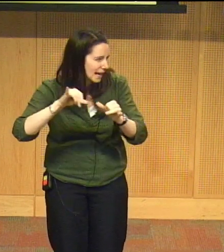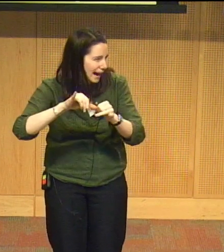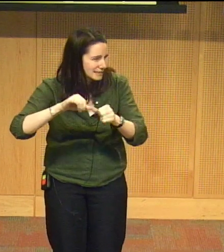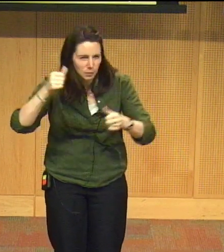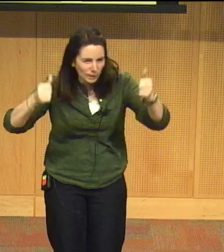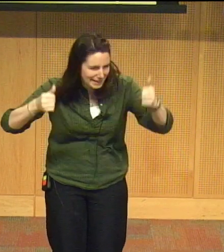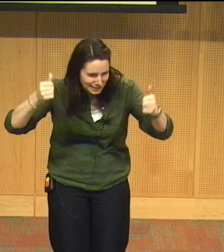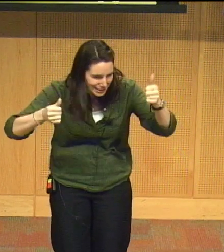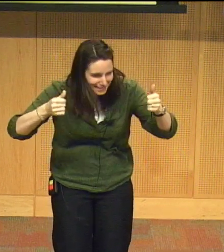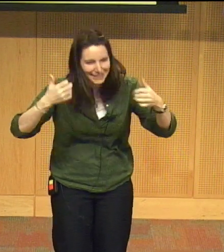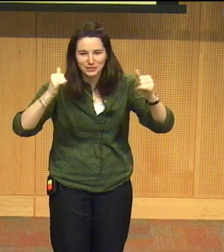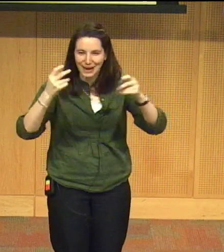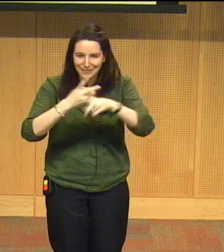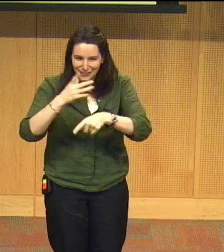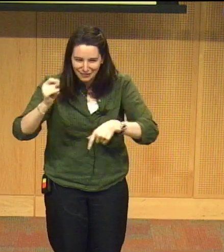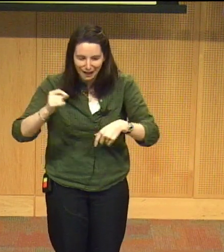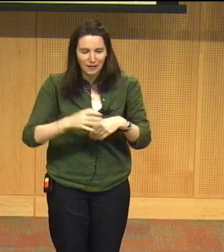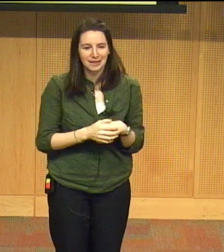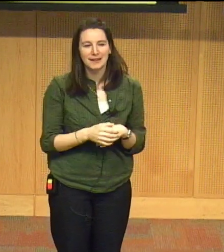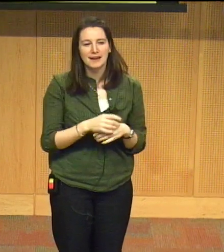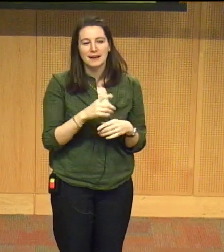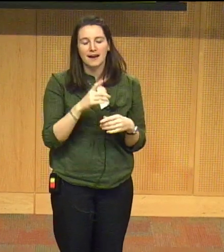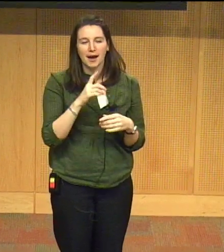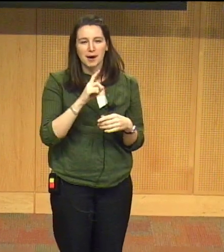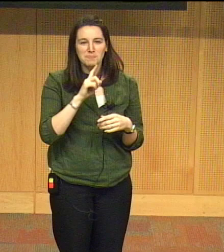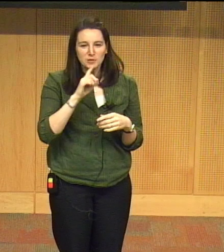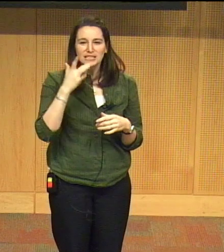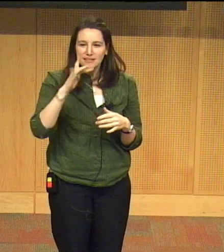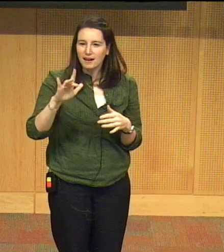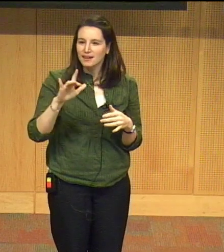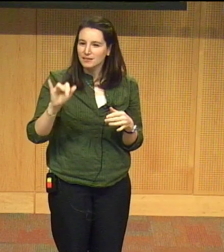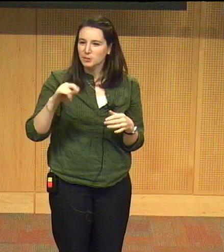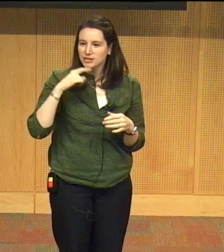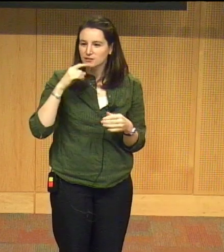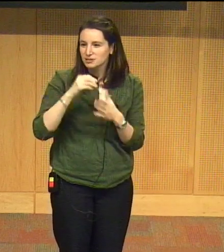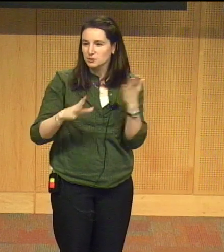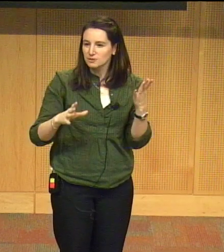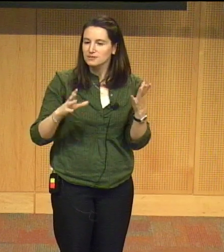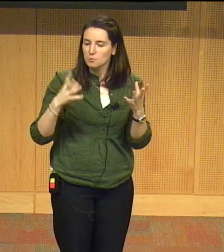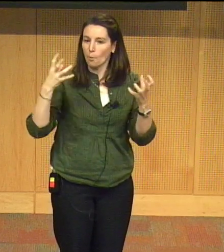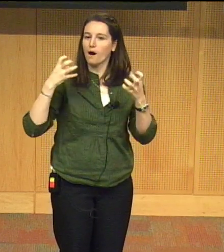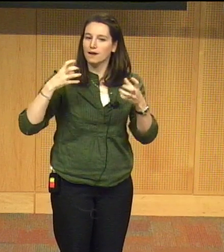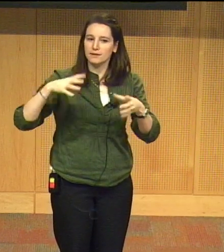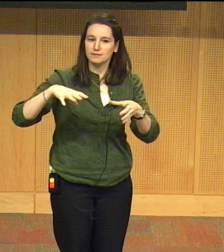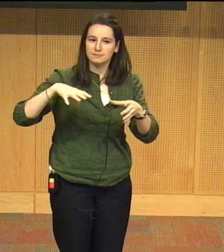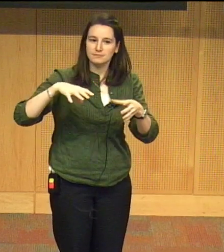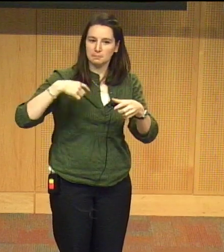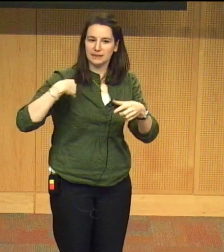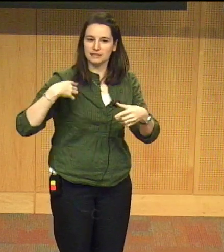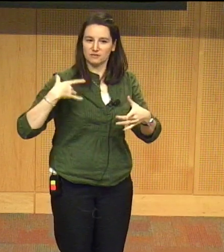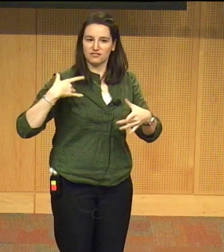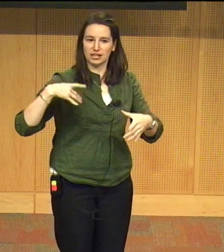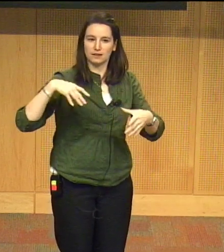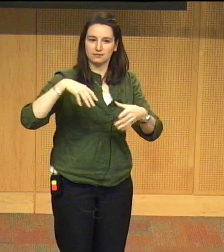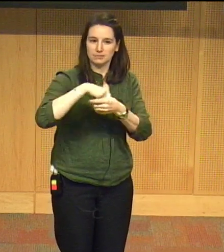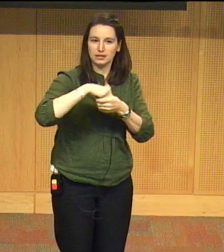size, which? And trying to figure it out. Really lucky, those hearing students wanted me to feel